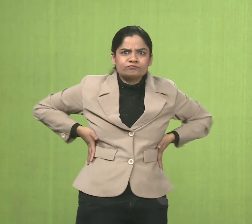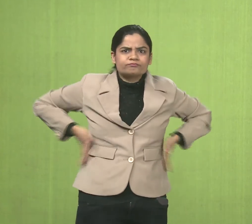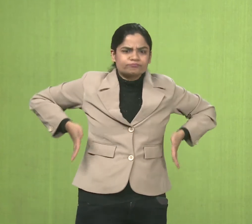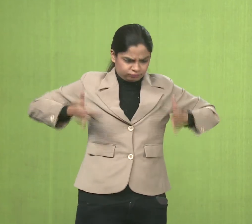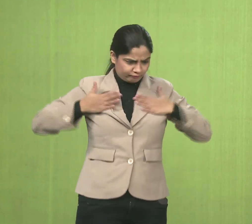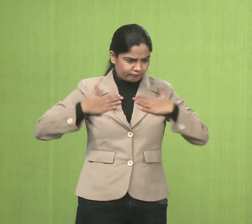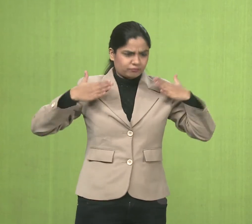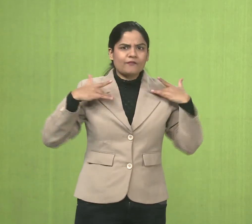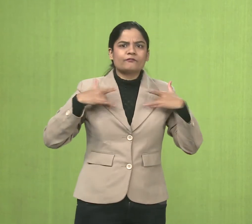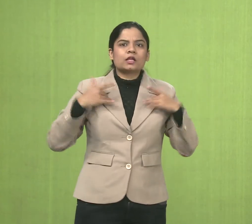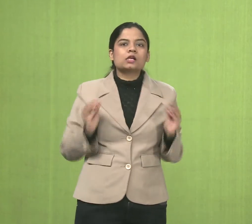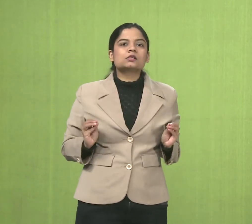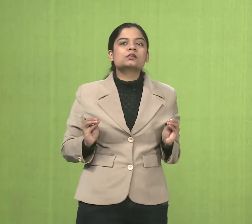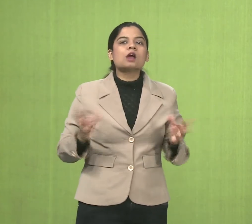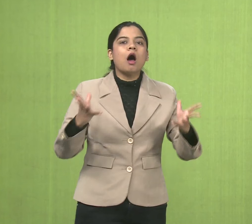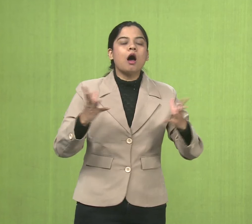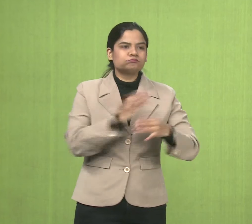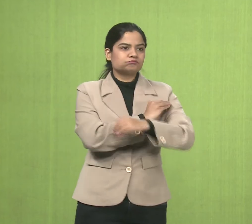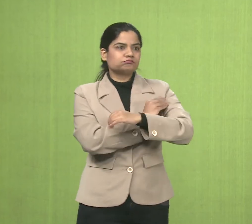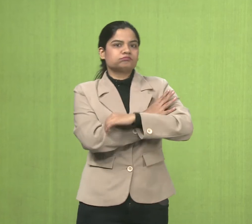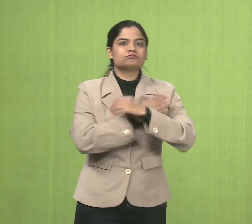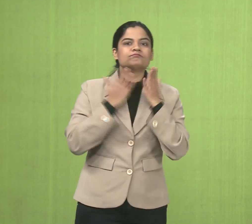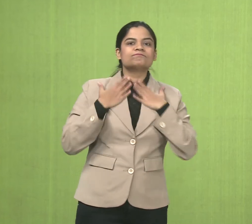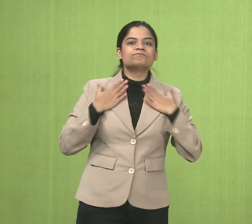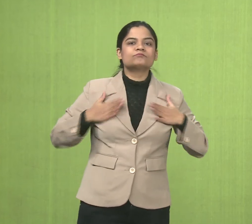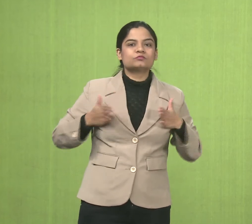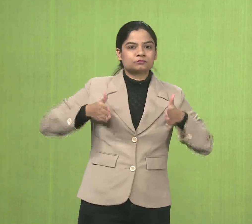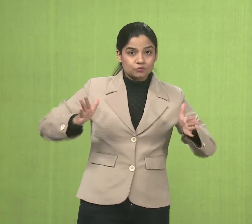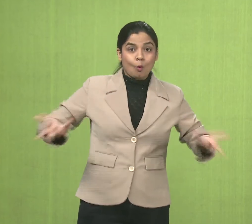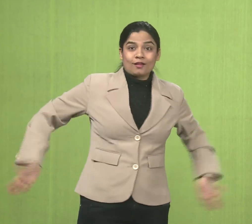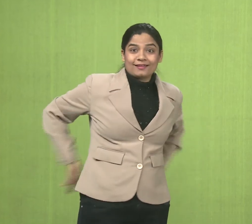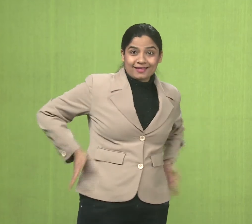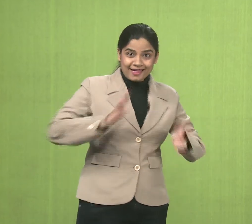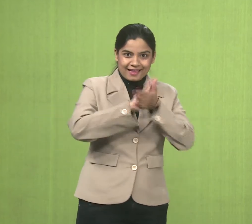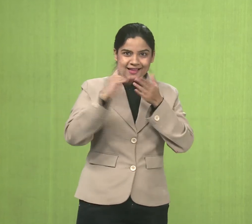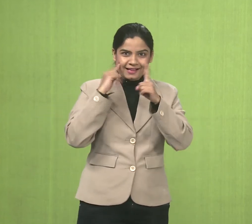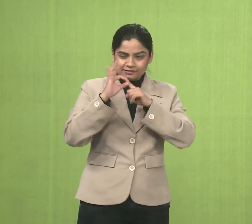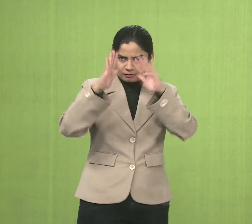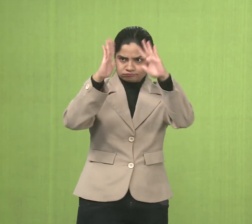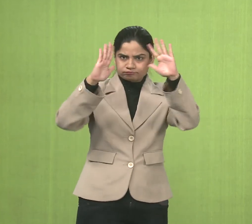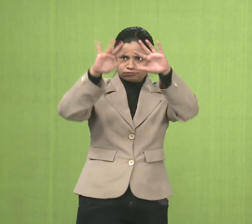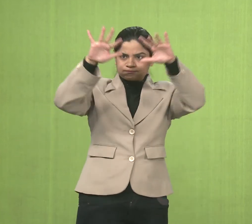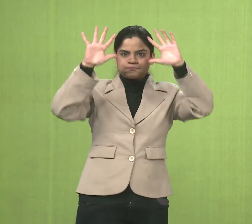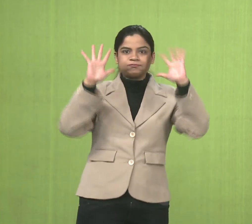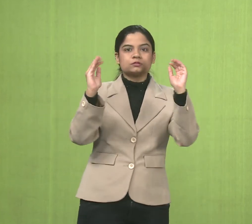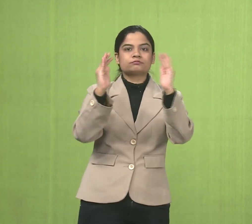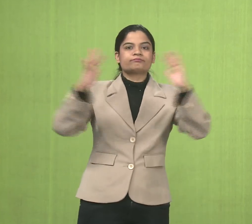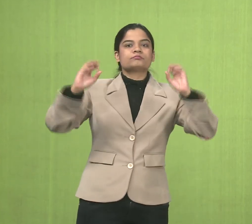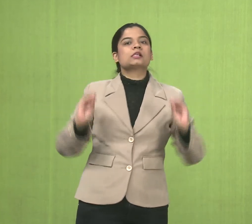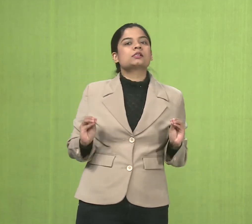They develop more fatty and rounded contours among their body. Their hips